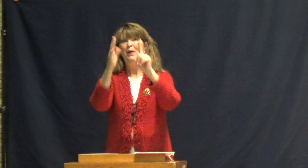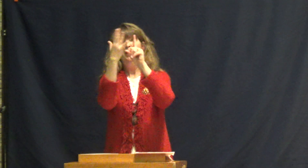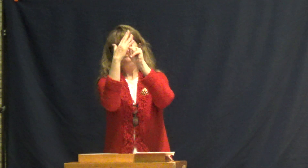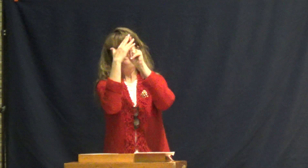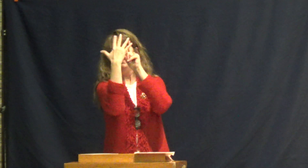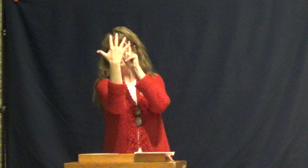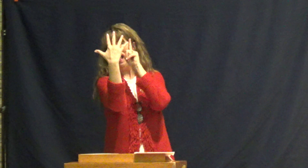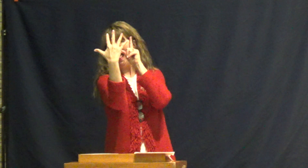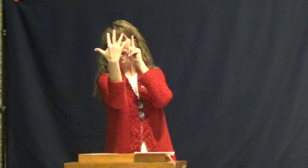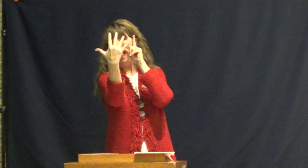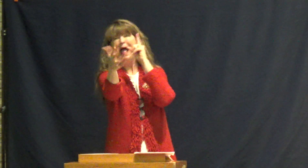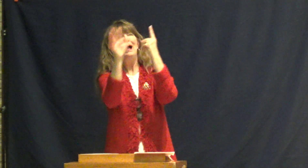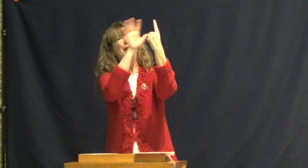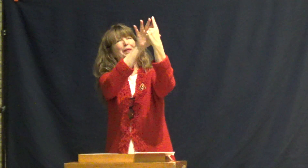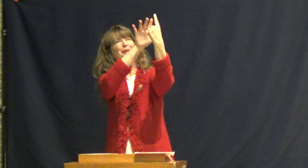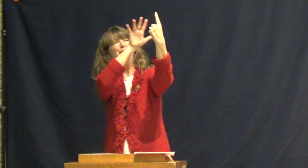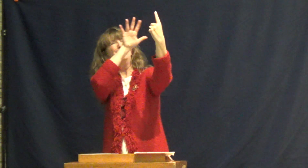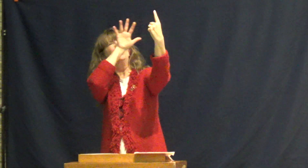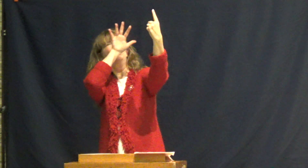appears to you